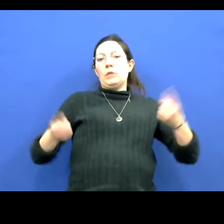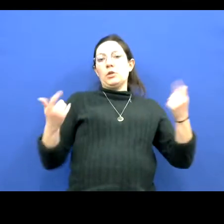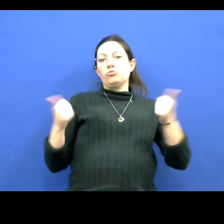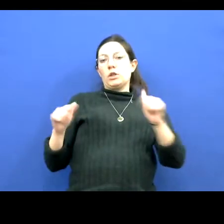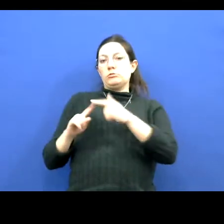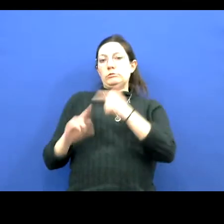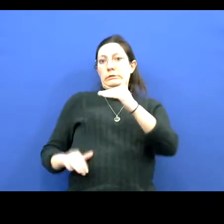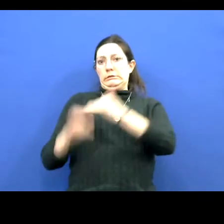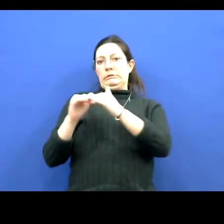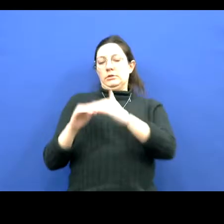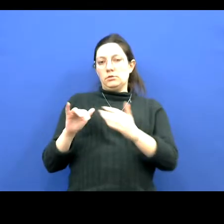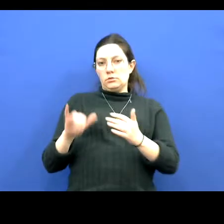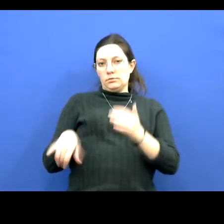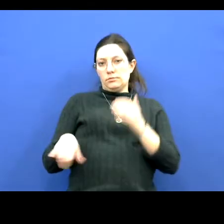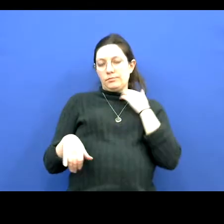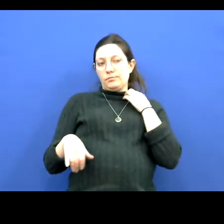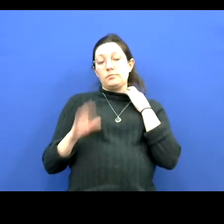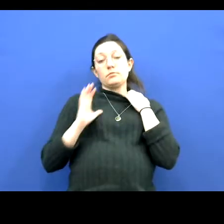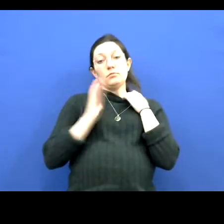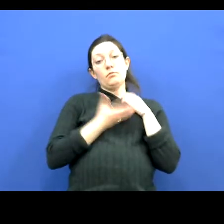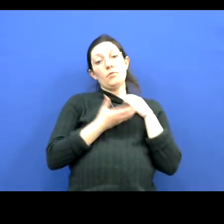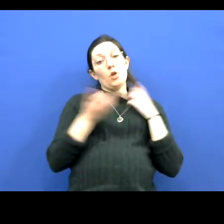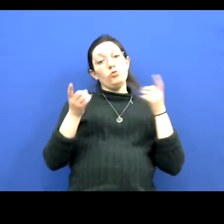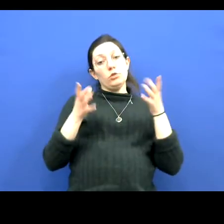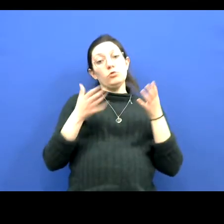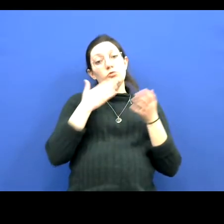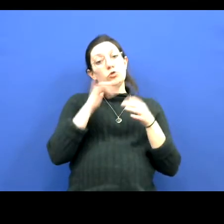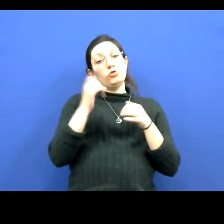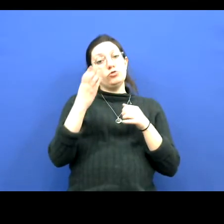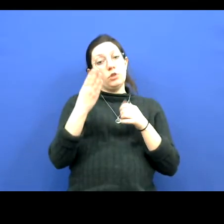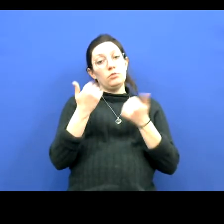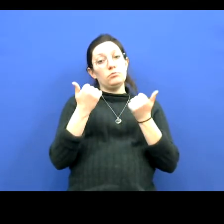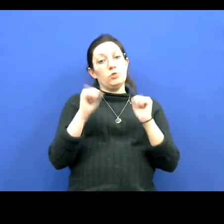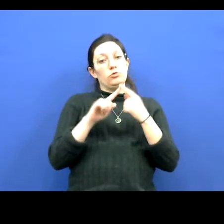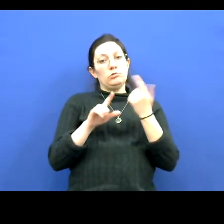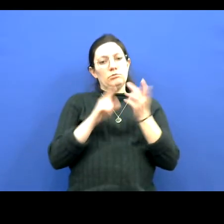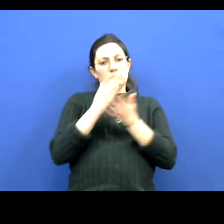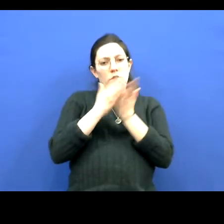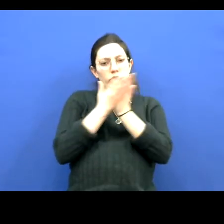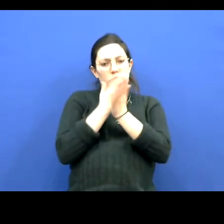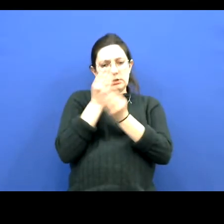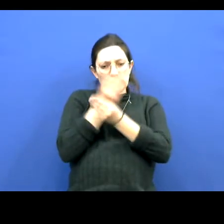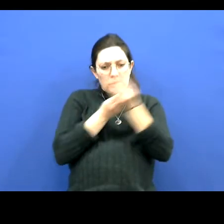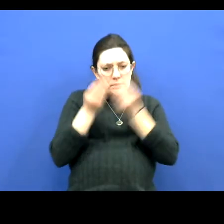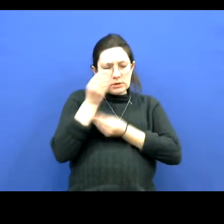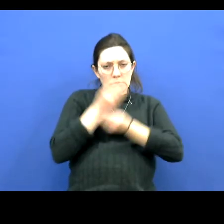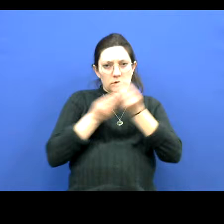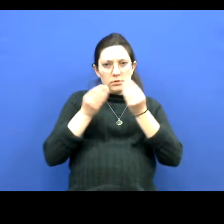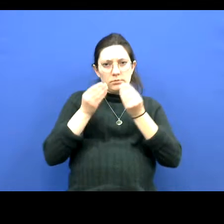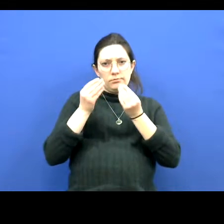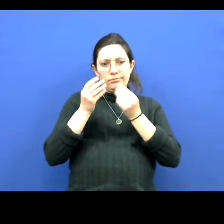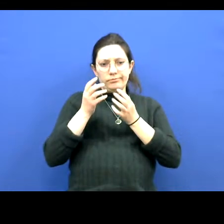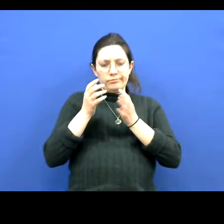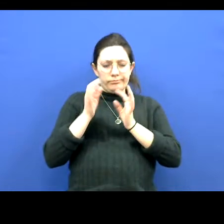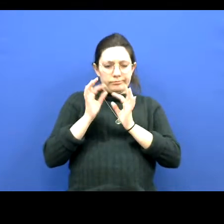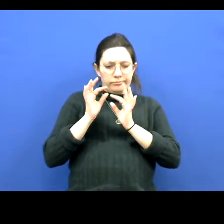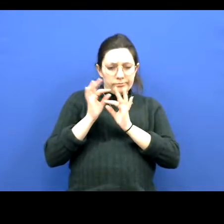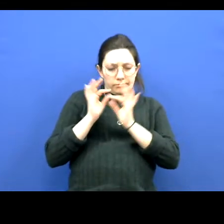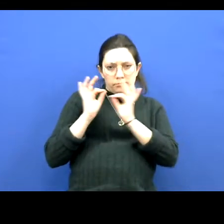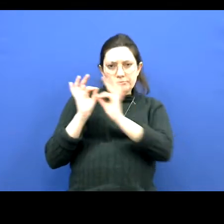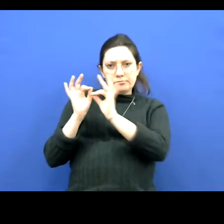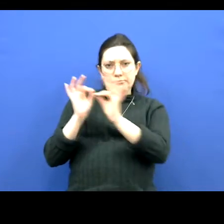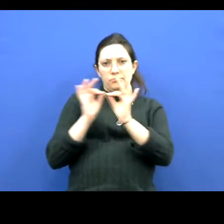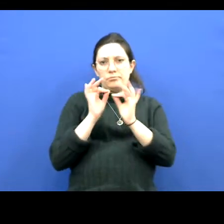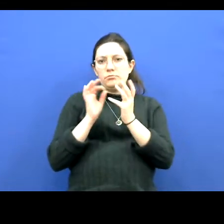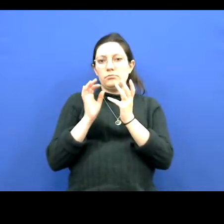result, our directors do a good job of staying on top of their budget expenses, and that's why every single